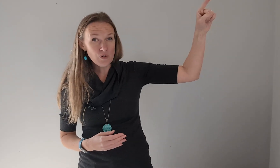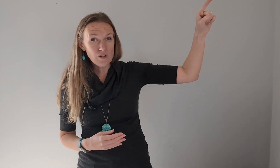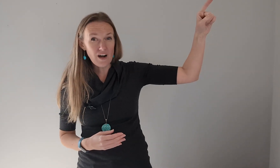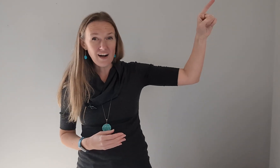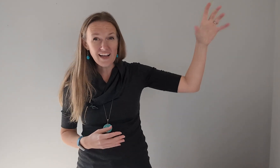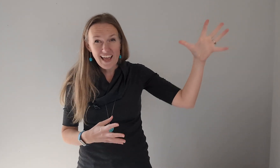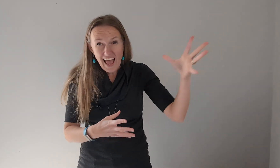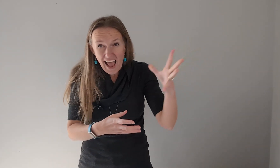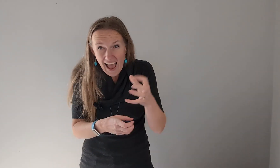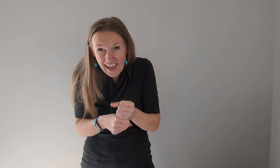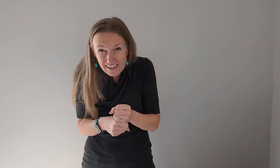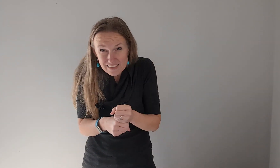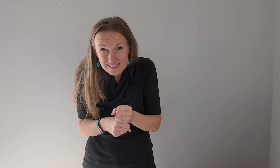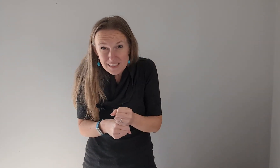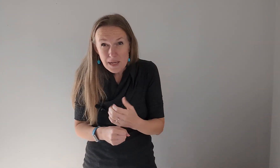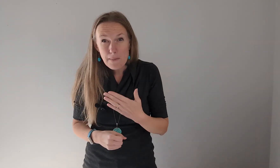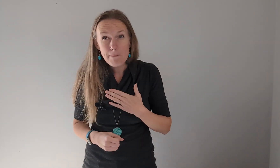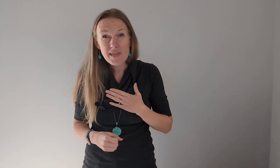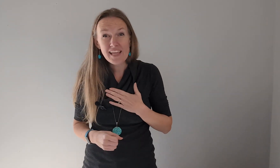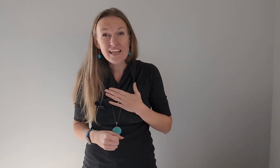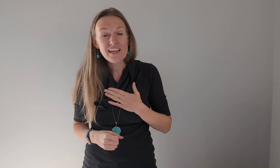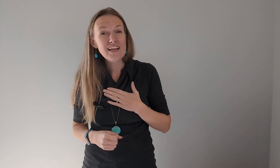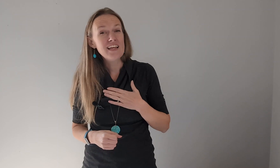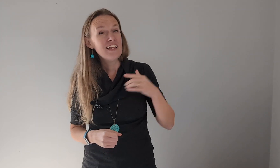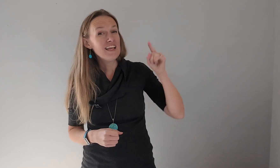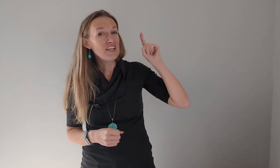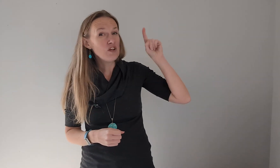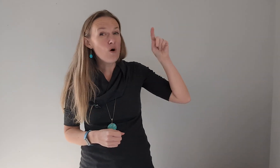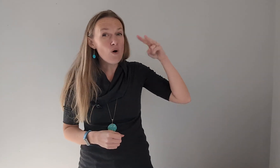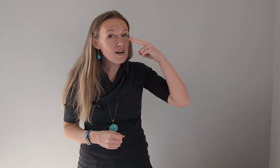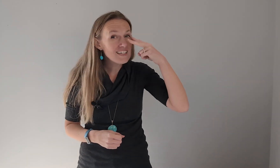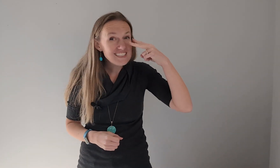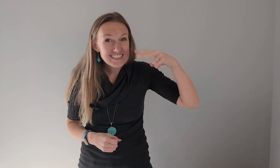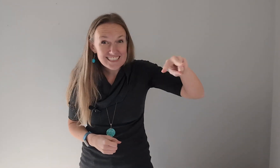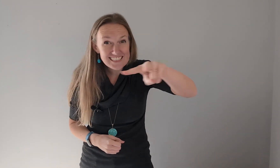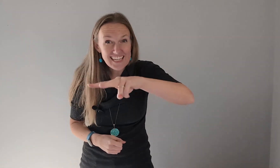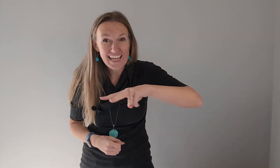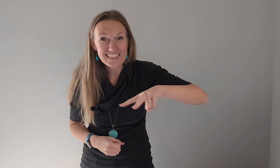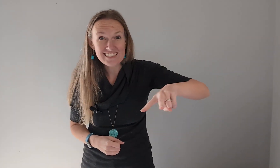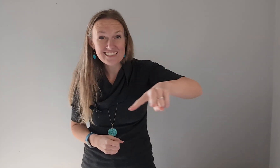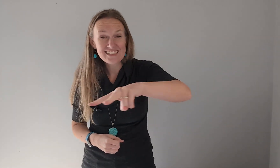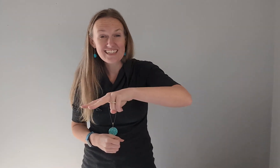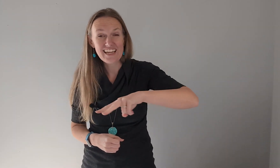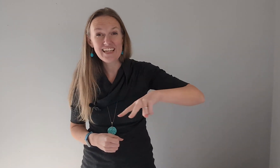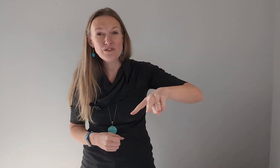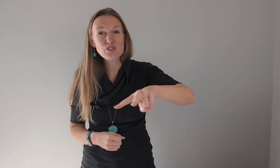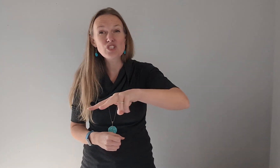you, God, held me in your sight. Okay, you